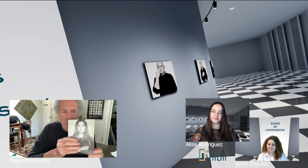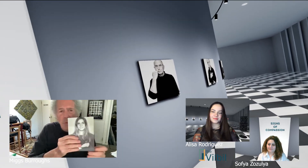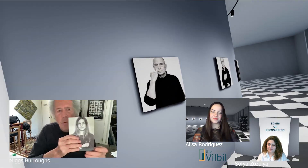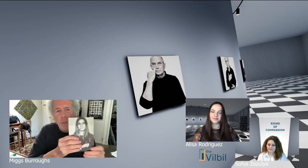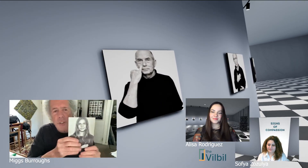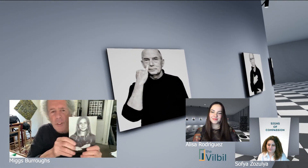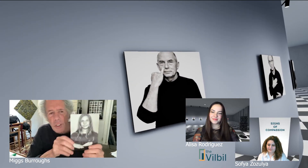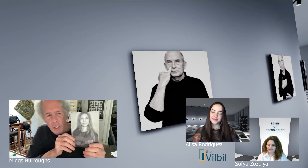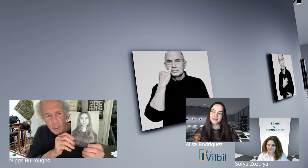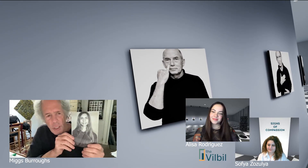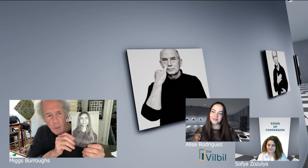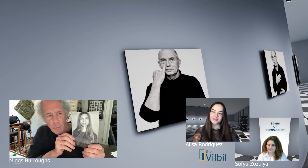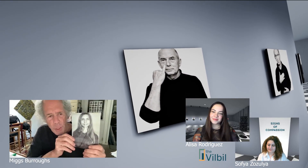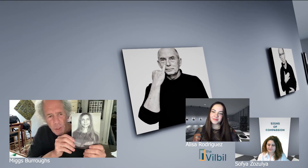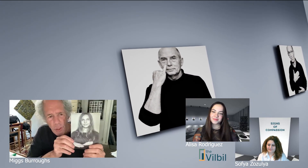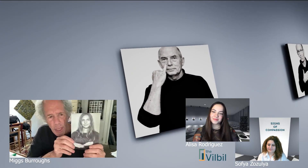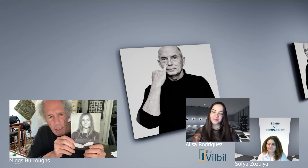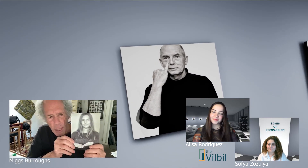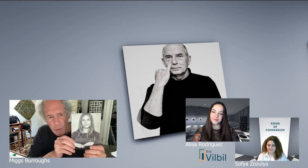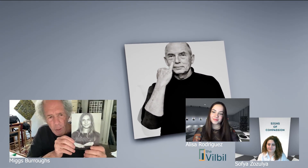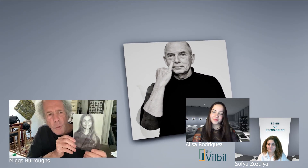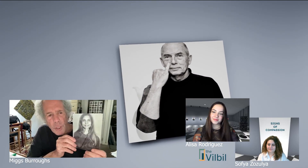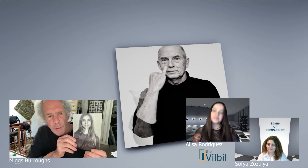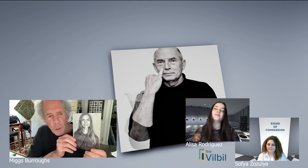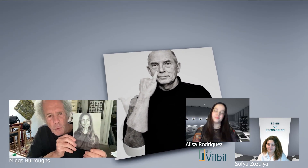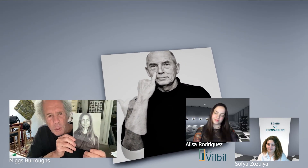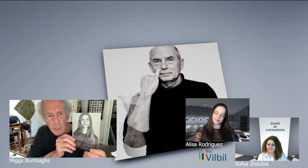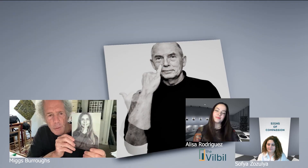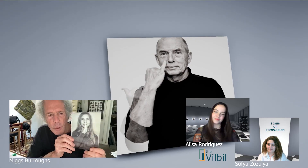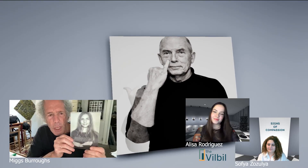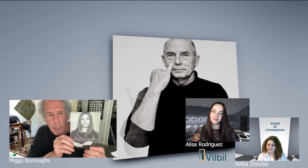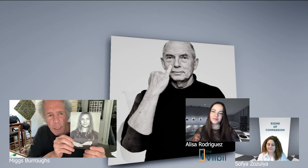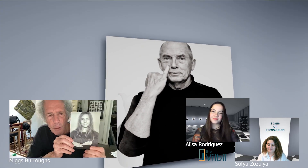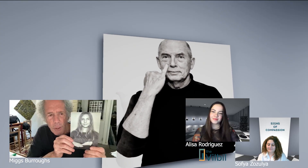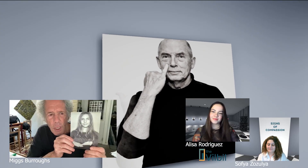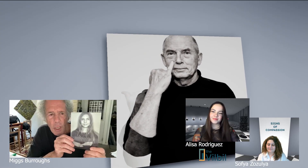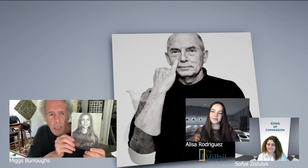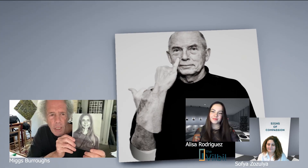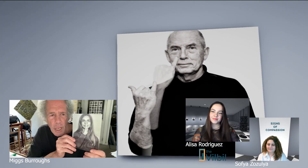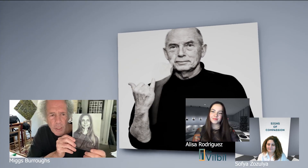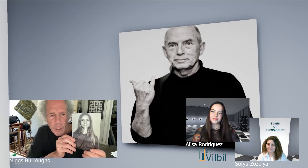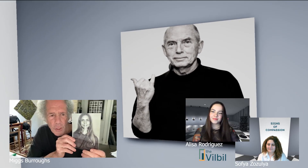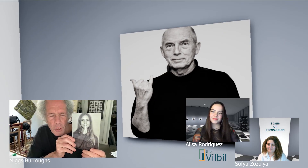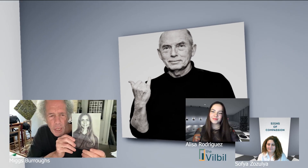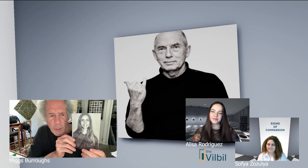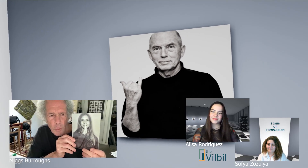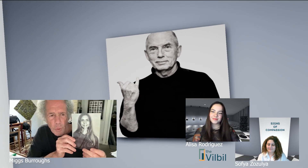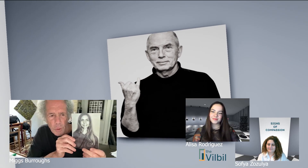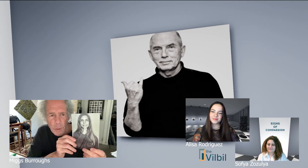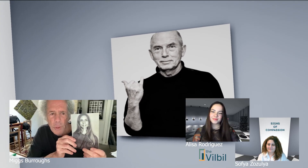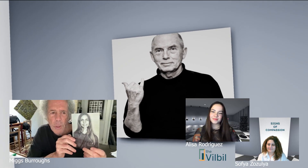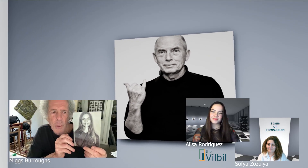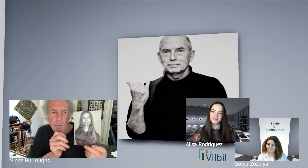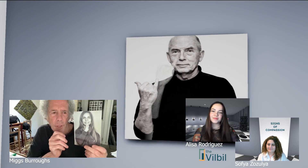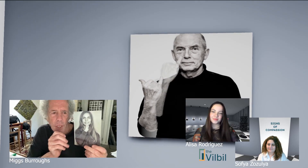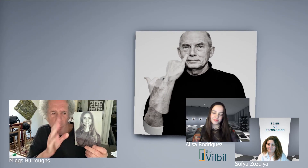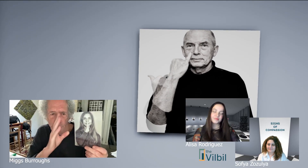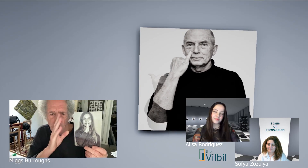this isn't in the exhibit, but this is sign language. This is one of the first ones I did with sign language. And she's signing the word, the phrase,